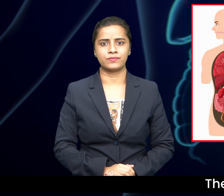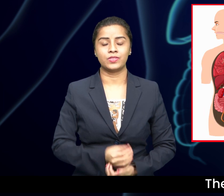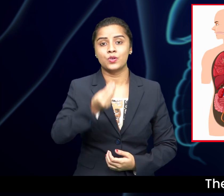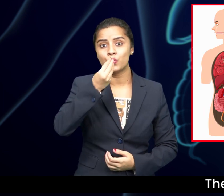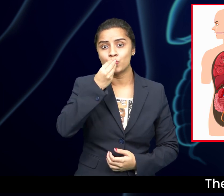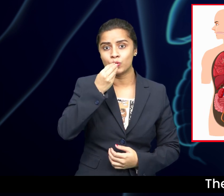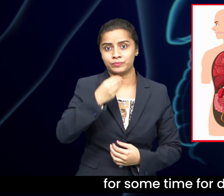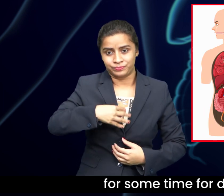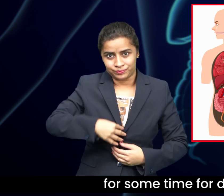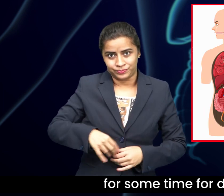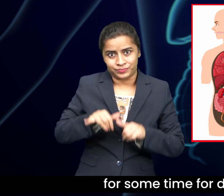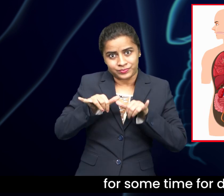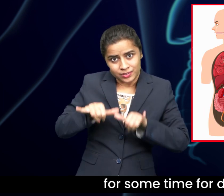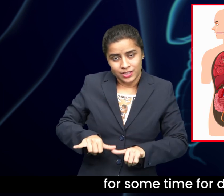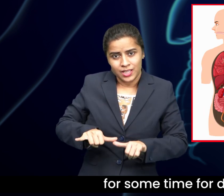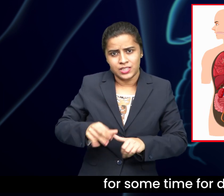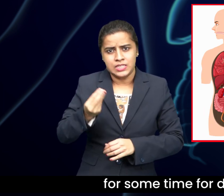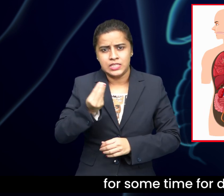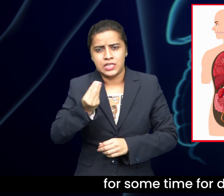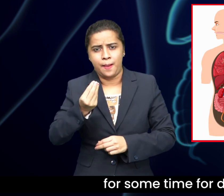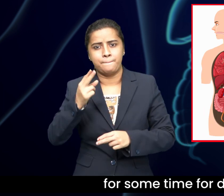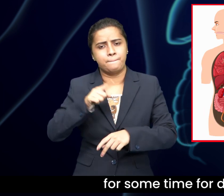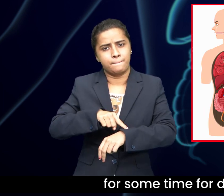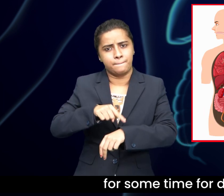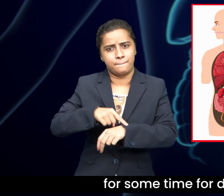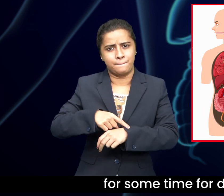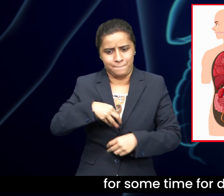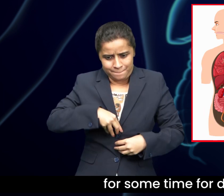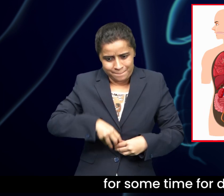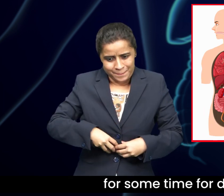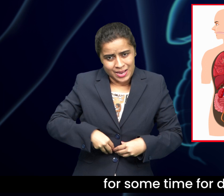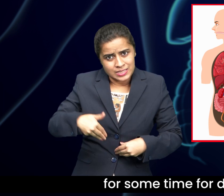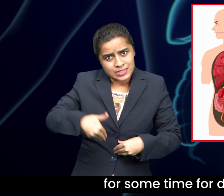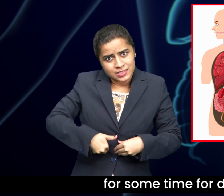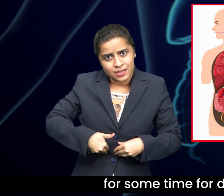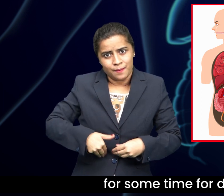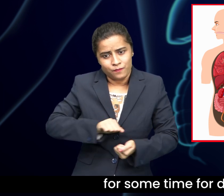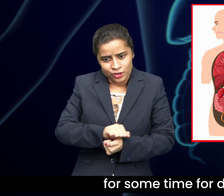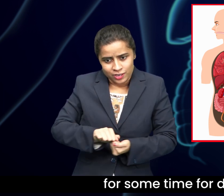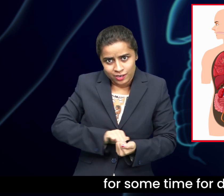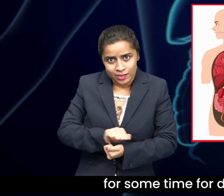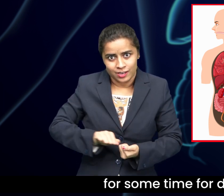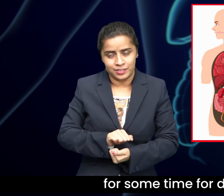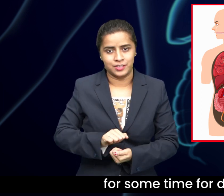The food settles for some time for digestion at certain locations.